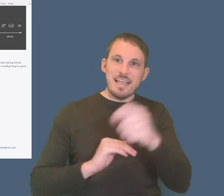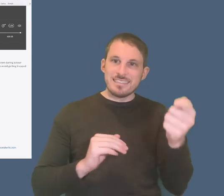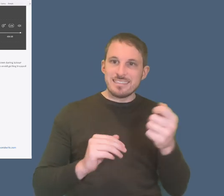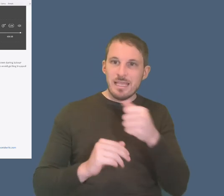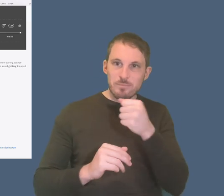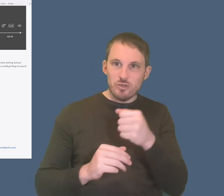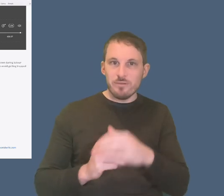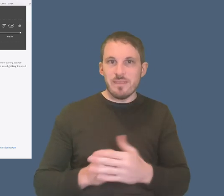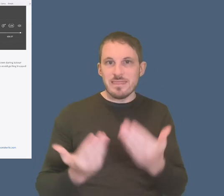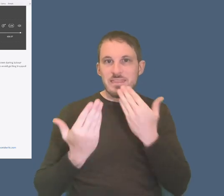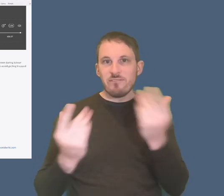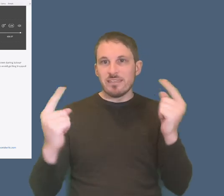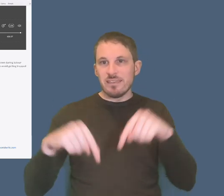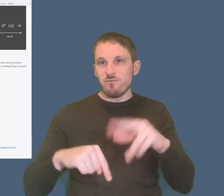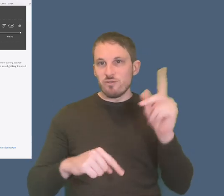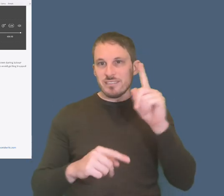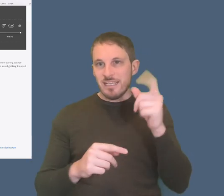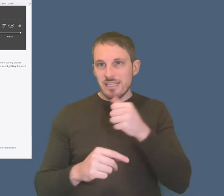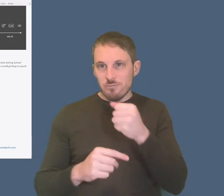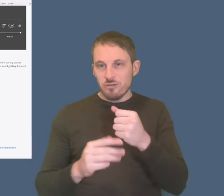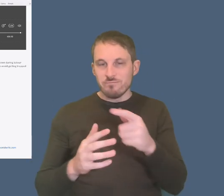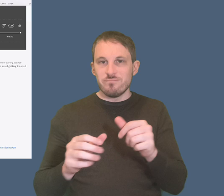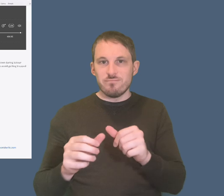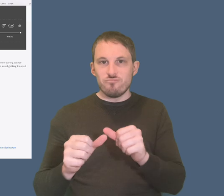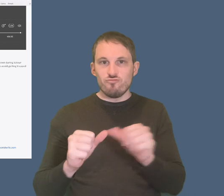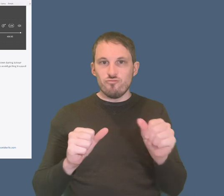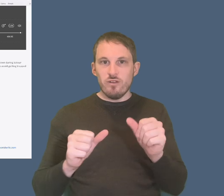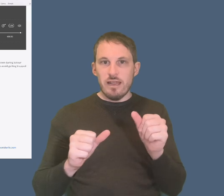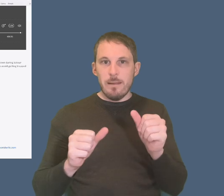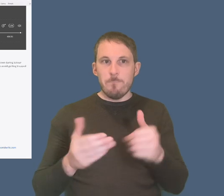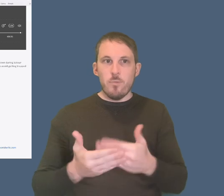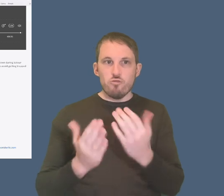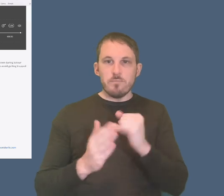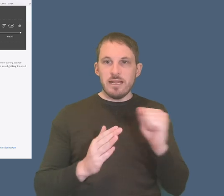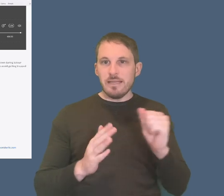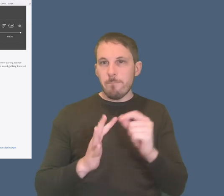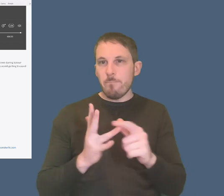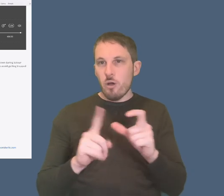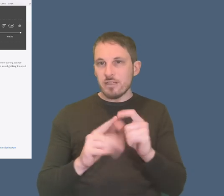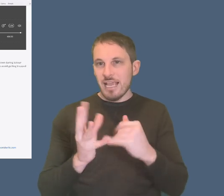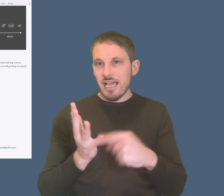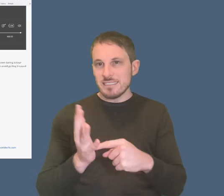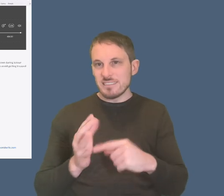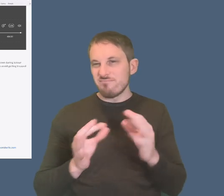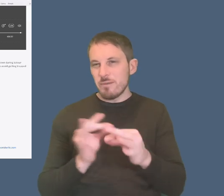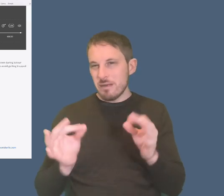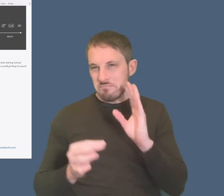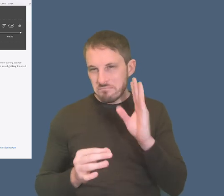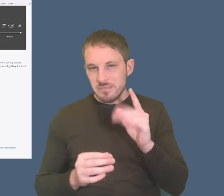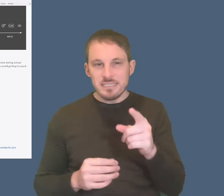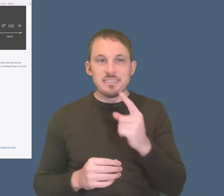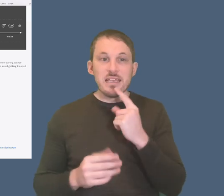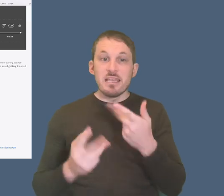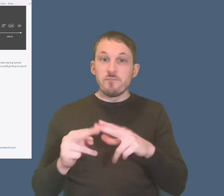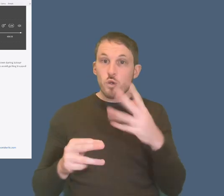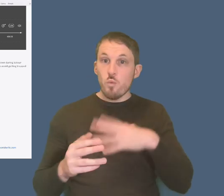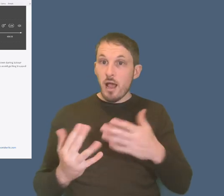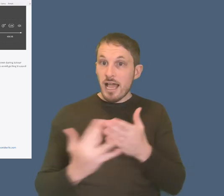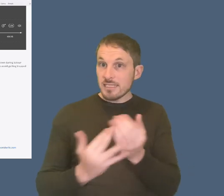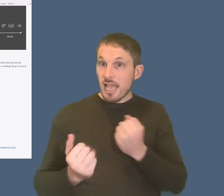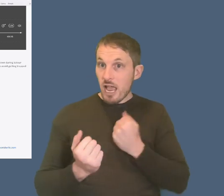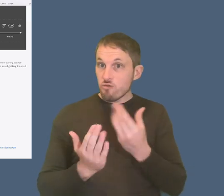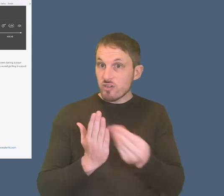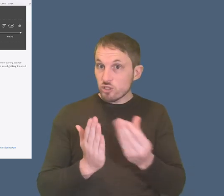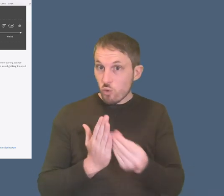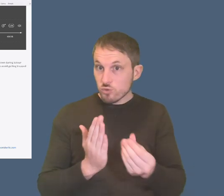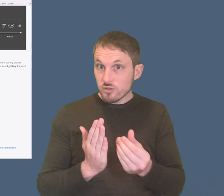episode. Thank you for being here for today's episode of The Great Birth Rebellion podcast. If you want to get access to all the resources that we use